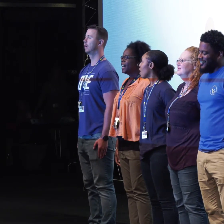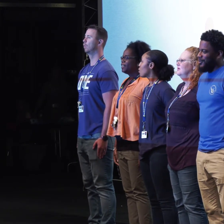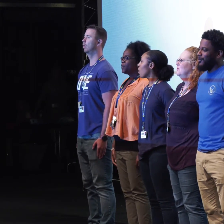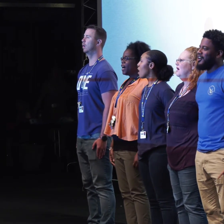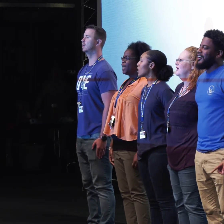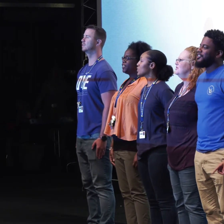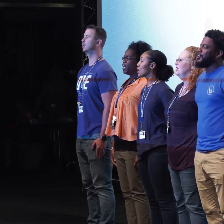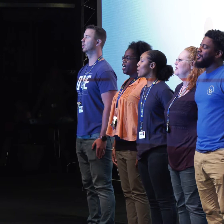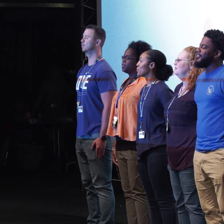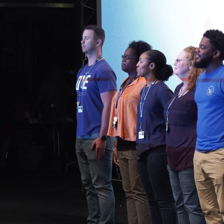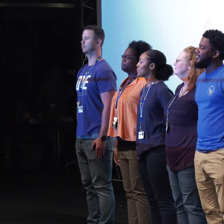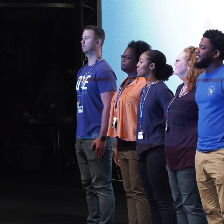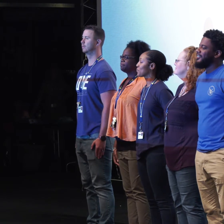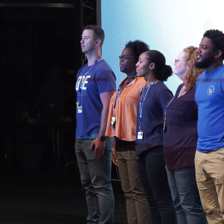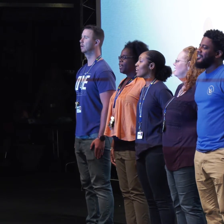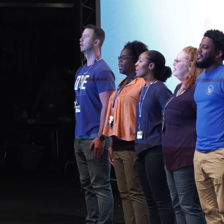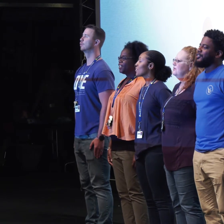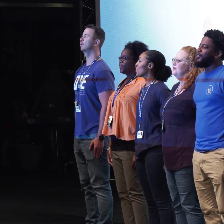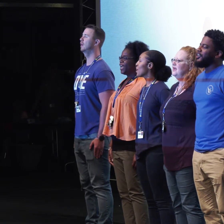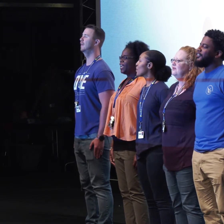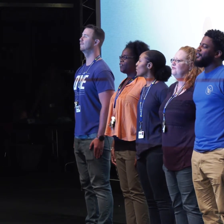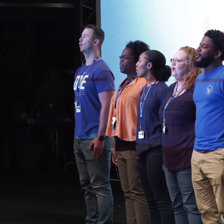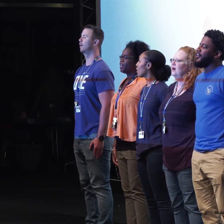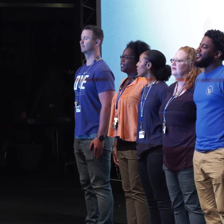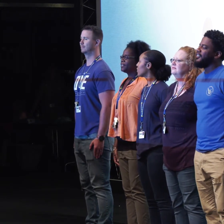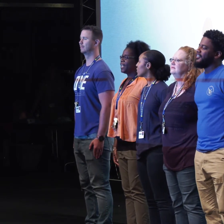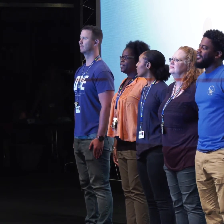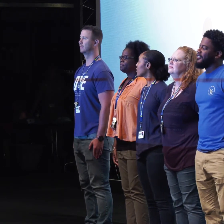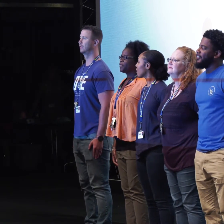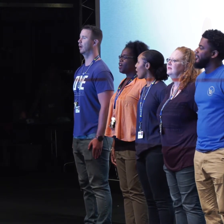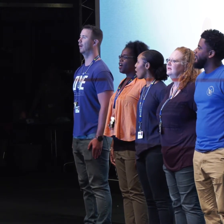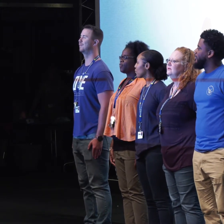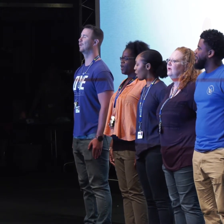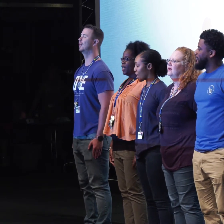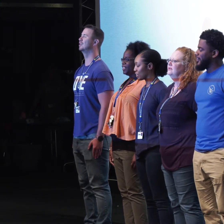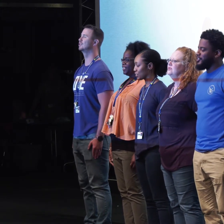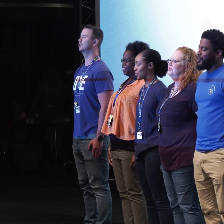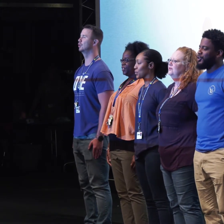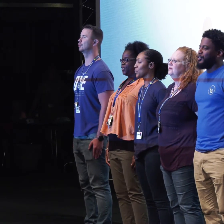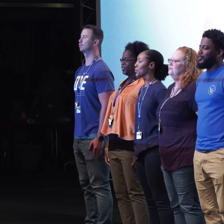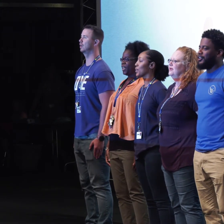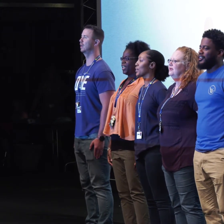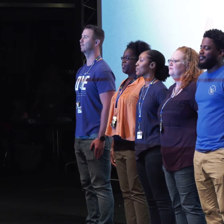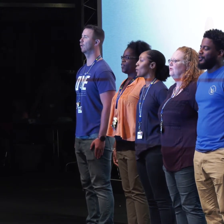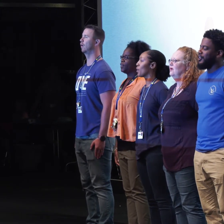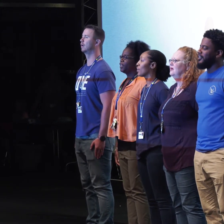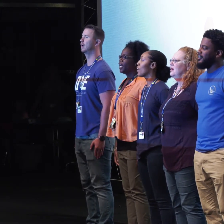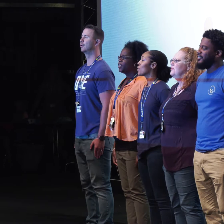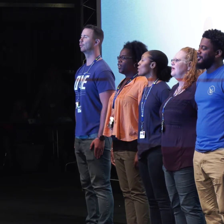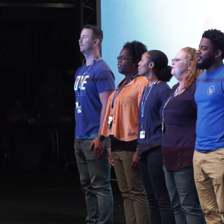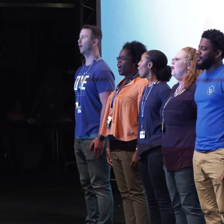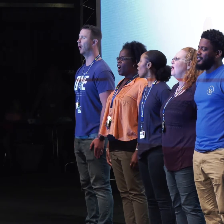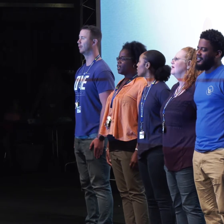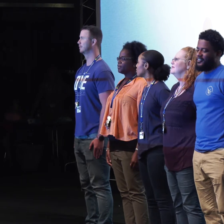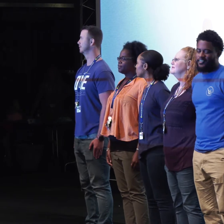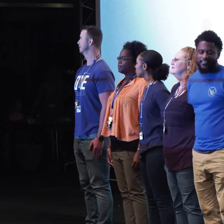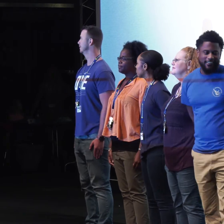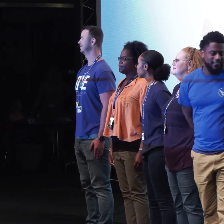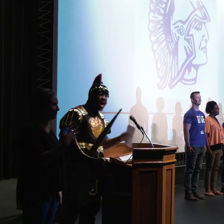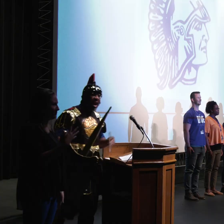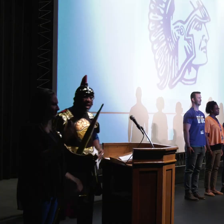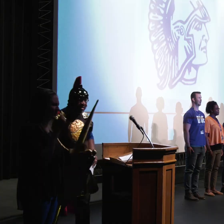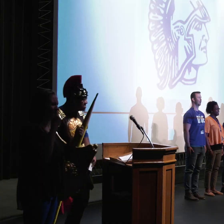Sound off. Sound off. Sound off. 1, 2, 3, 4. 3, 4, let's